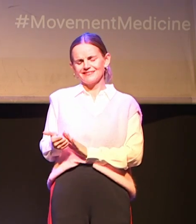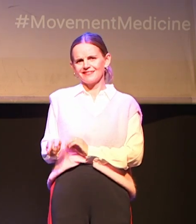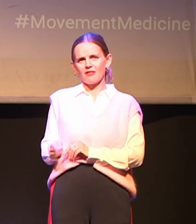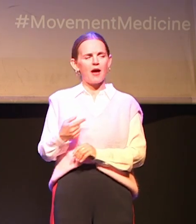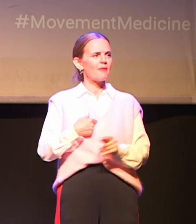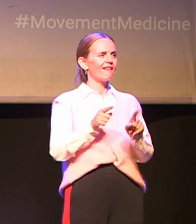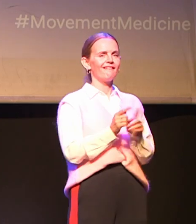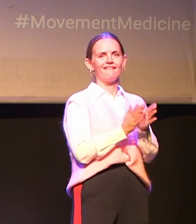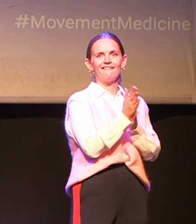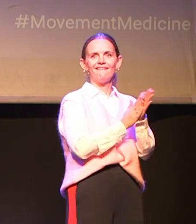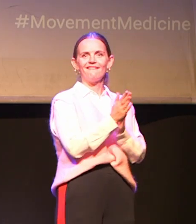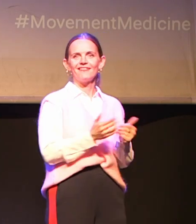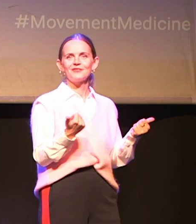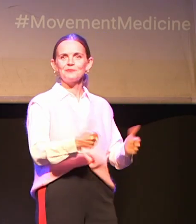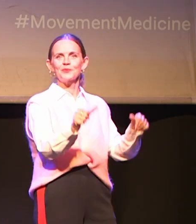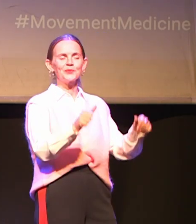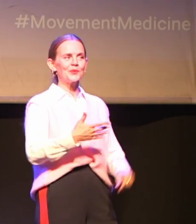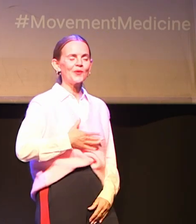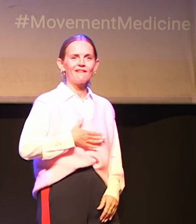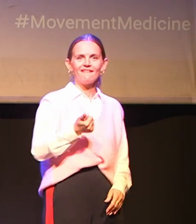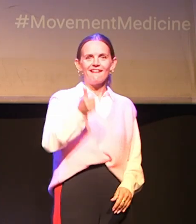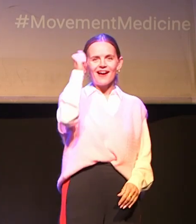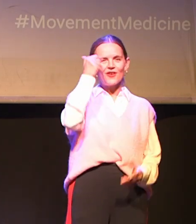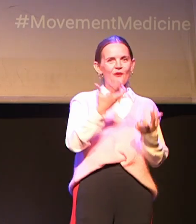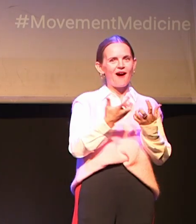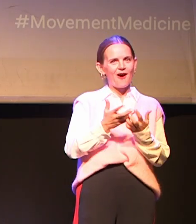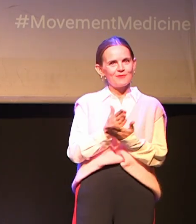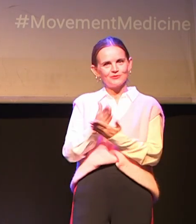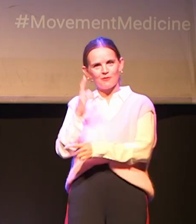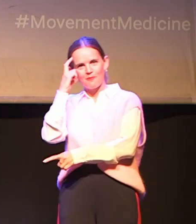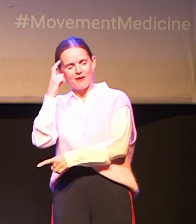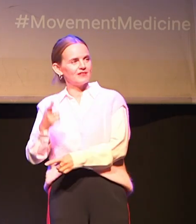parenting thing down. We know how to go to bed. We're going to the potty. We're playing. We got this. And she's like,